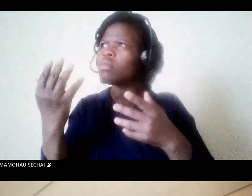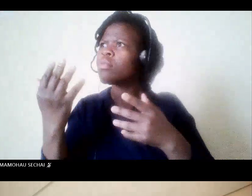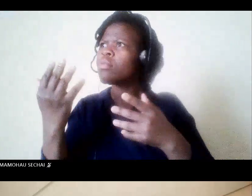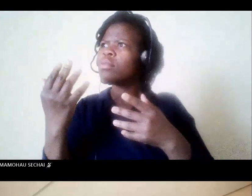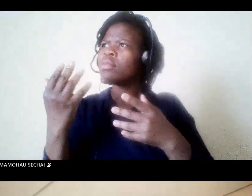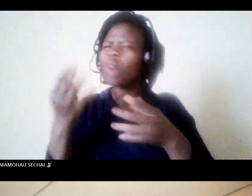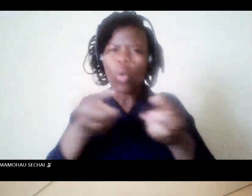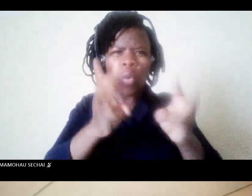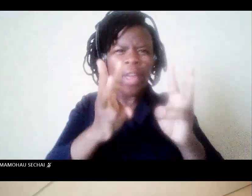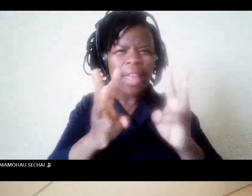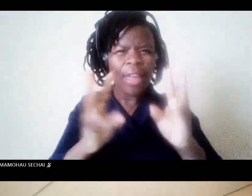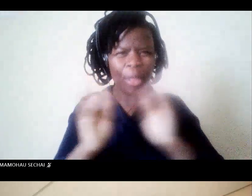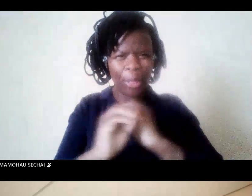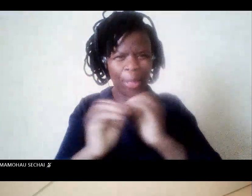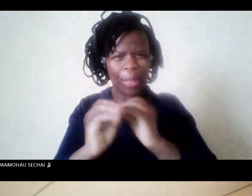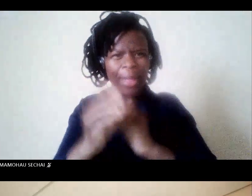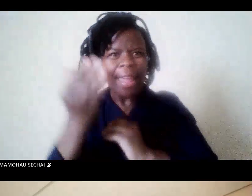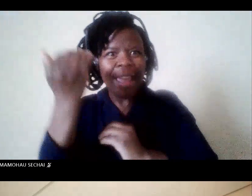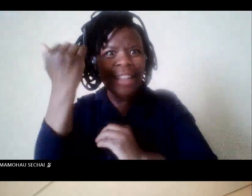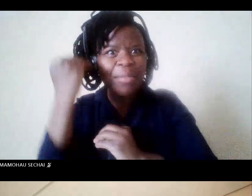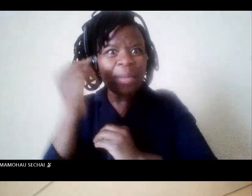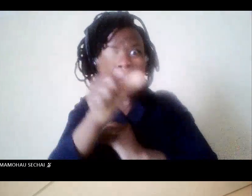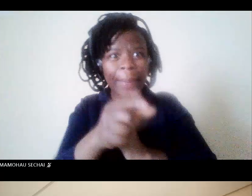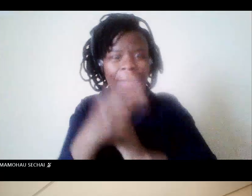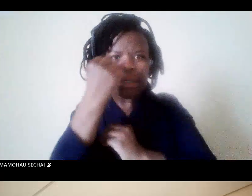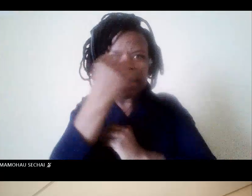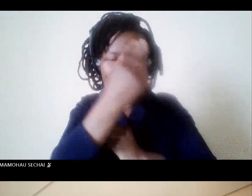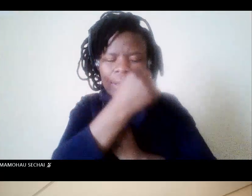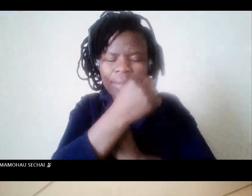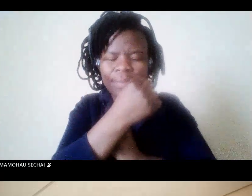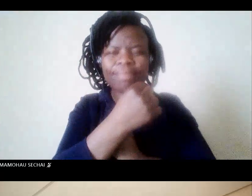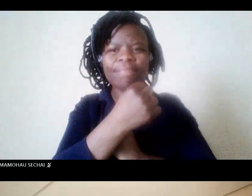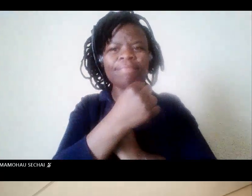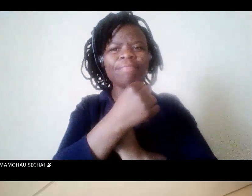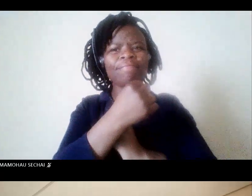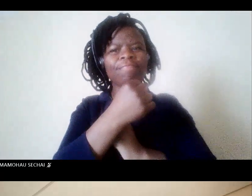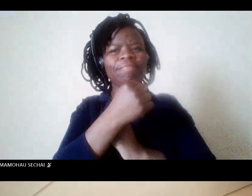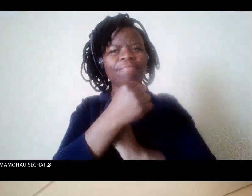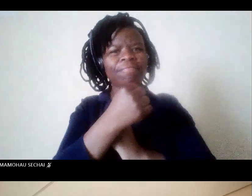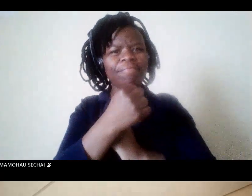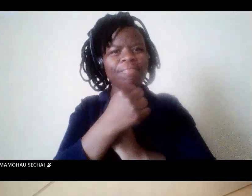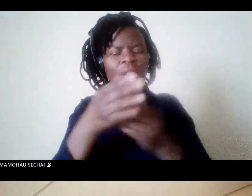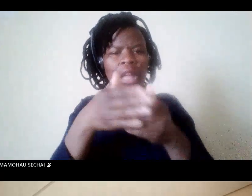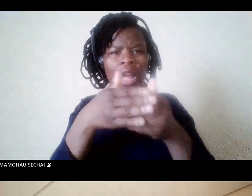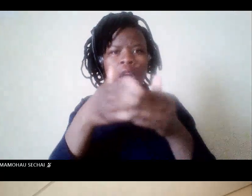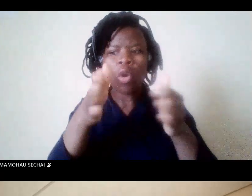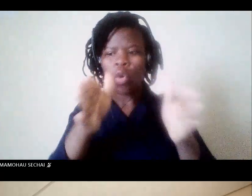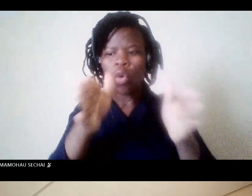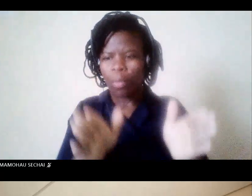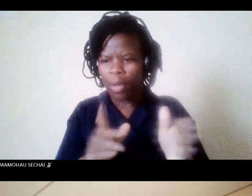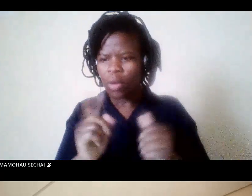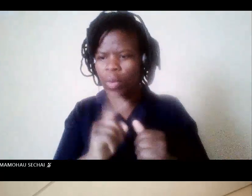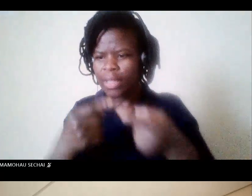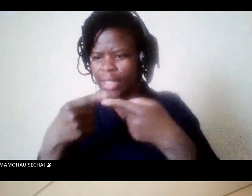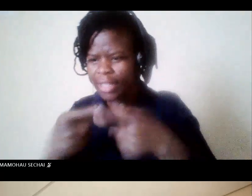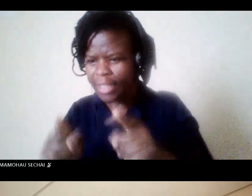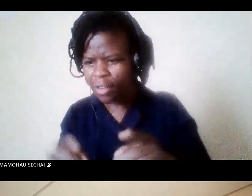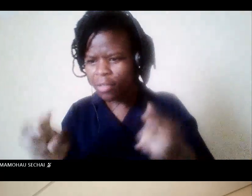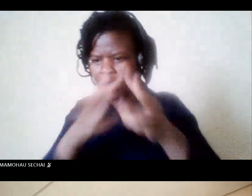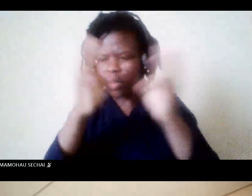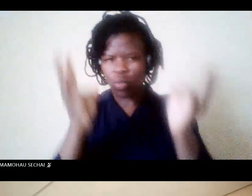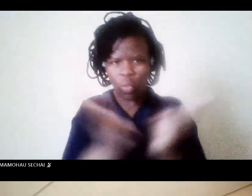nowhere near experience of a person with a visual impairment, but it opened up a different world which is